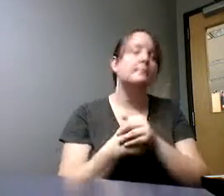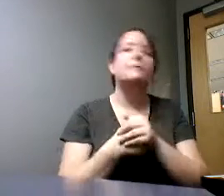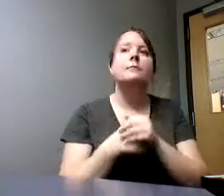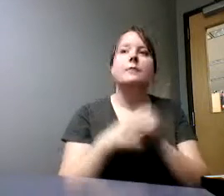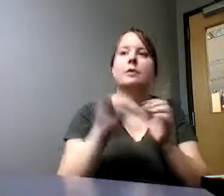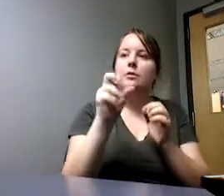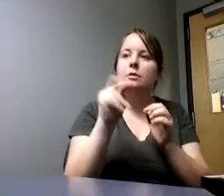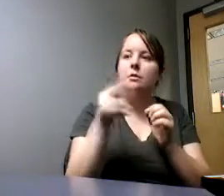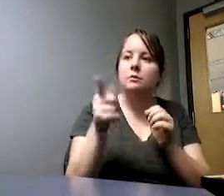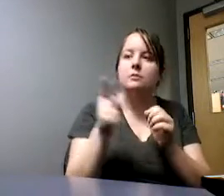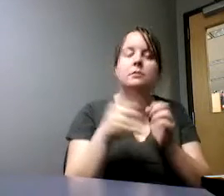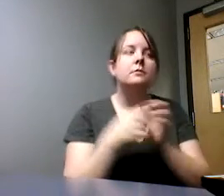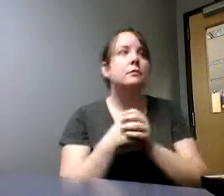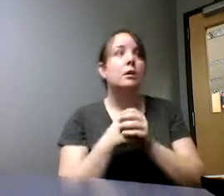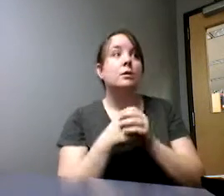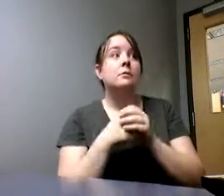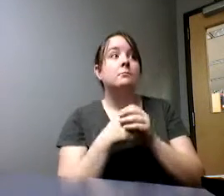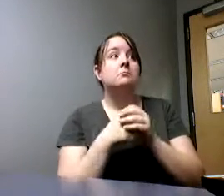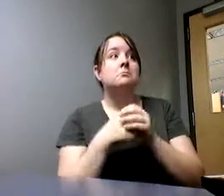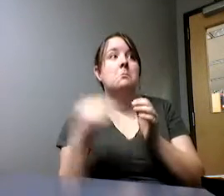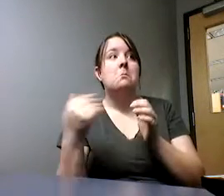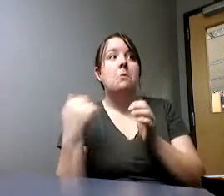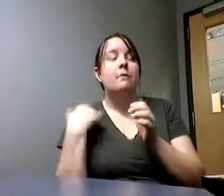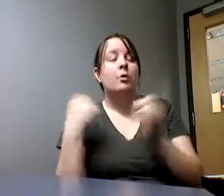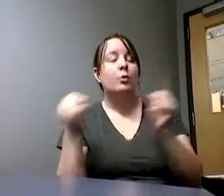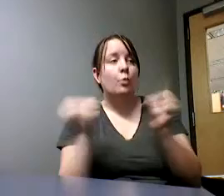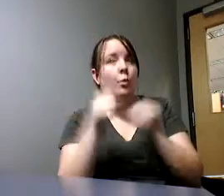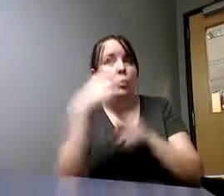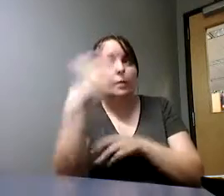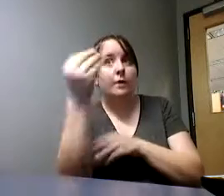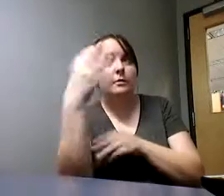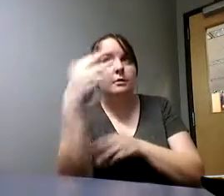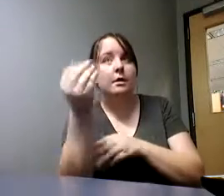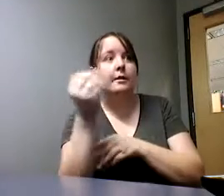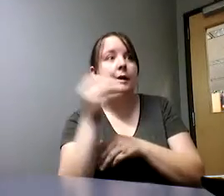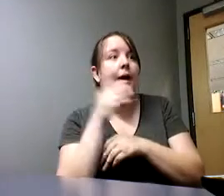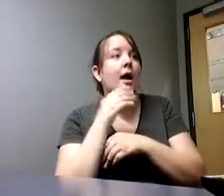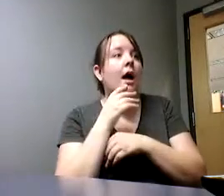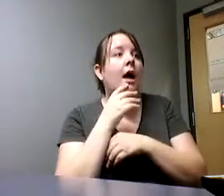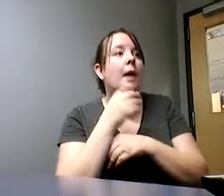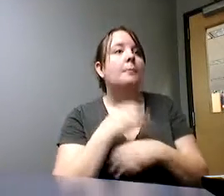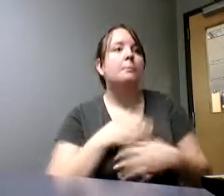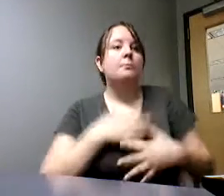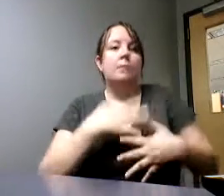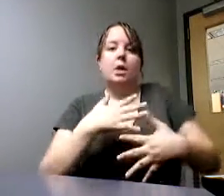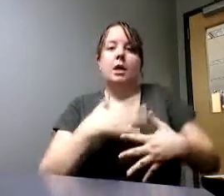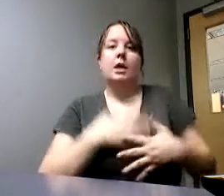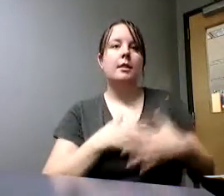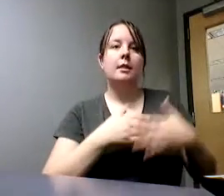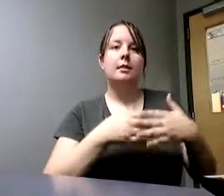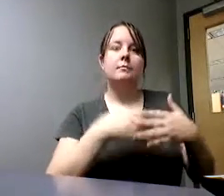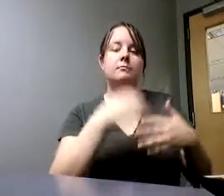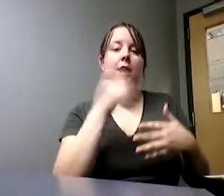and you breathe on the window glass. Okay, that's one. Cold outside, you go up to a window itself and you breathe on the window. You